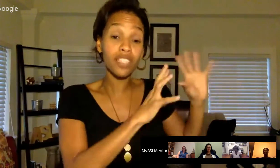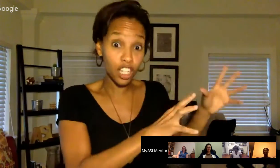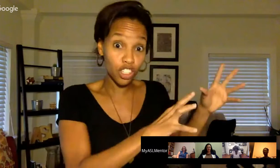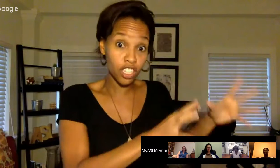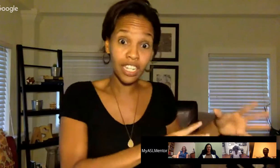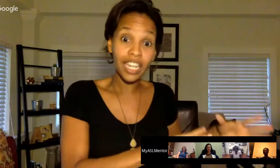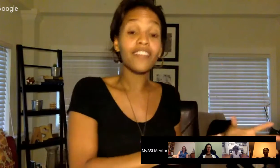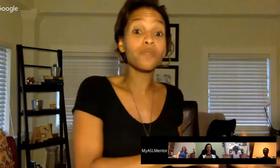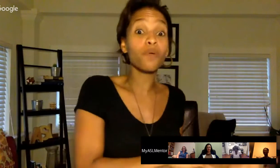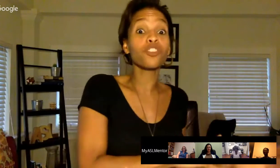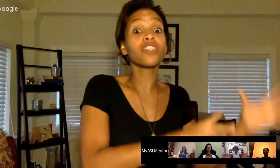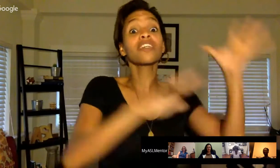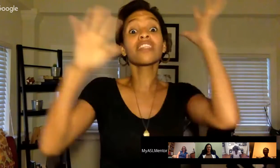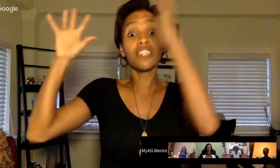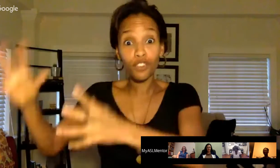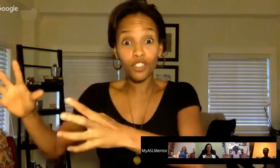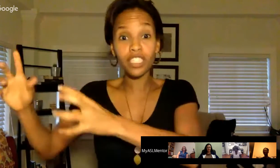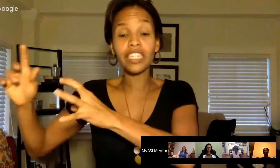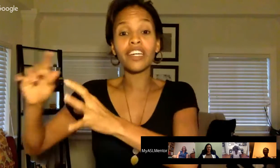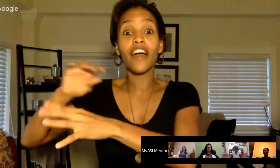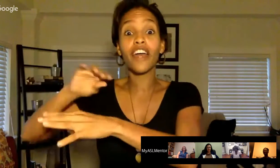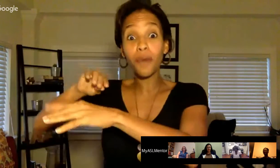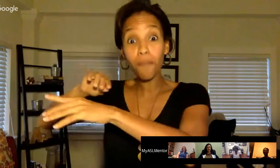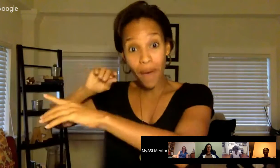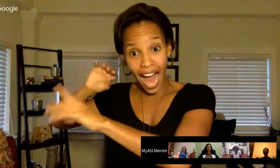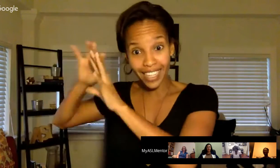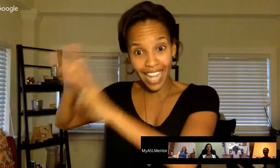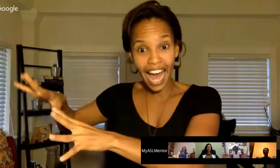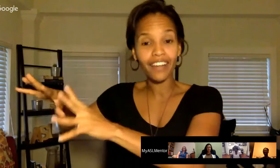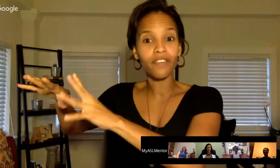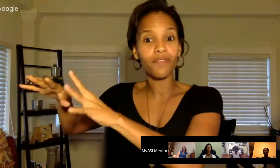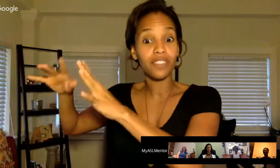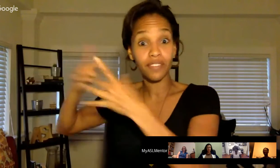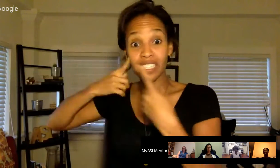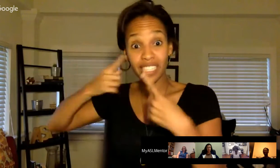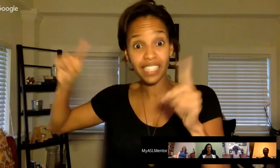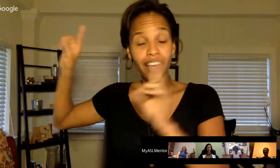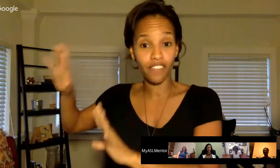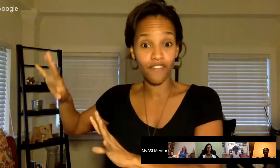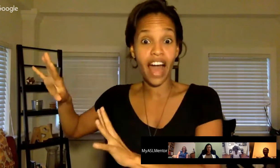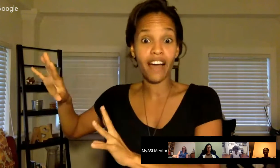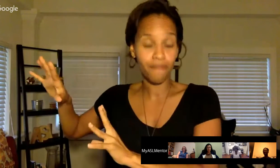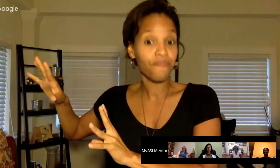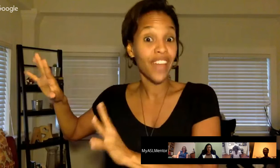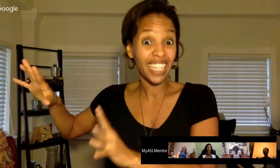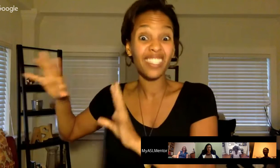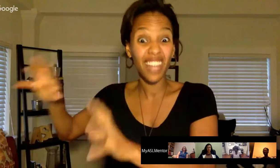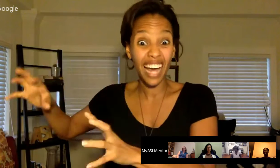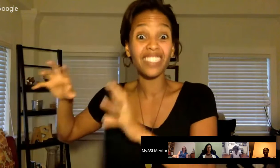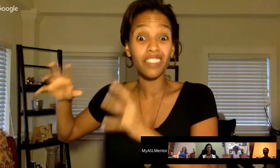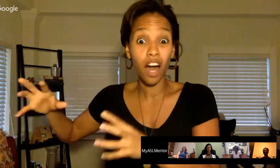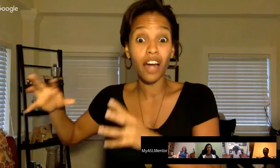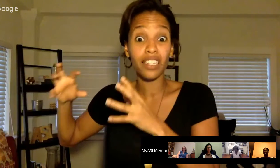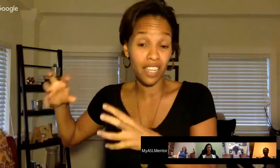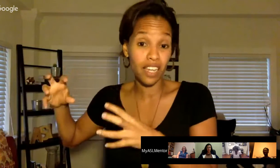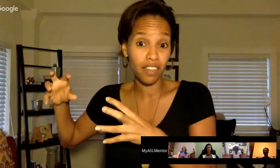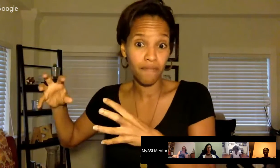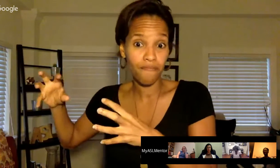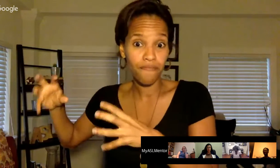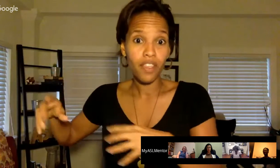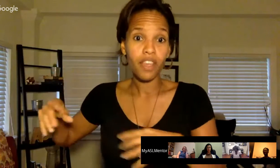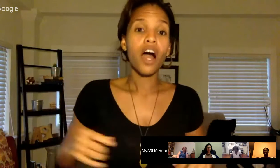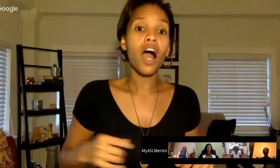wrong selection, this person could literally impact the success of that. That's the a lot at